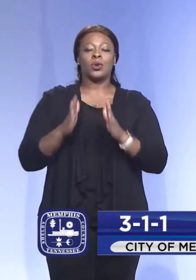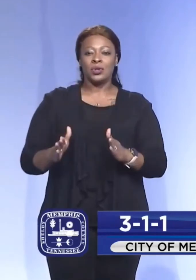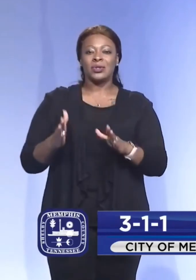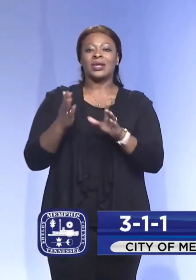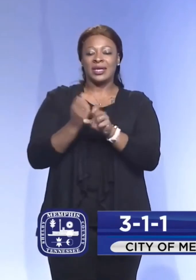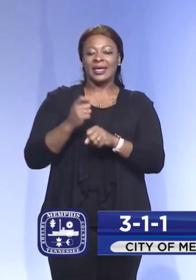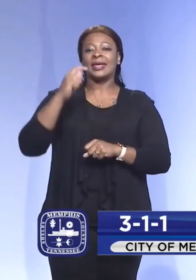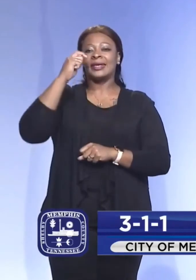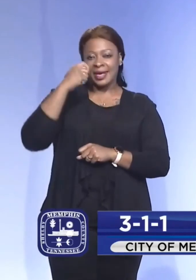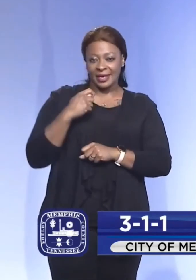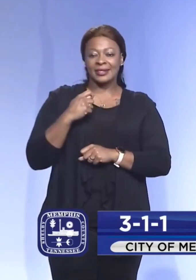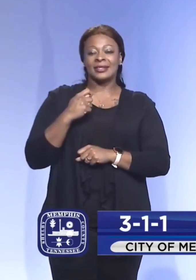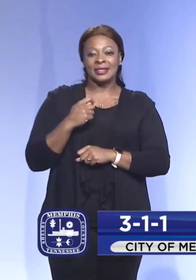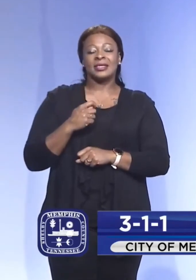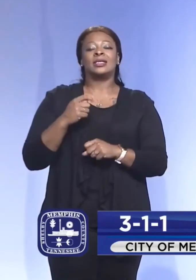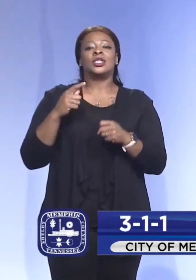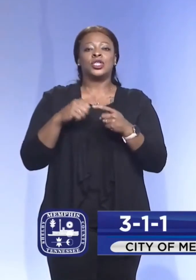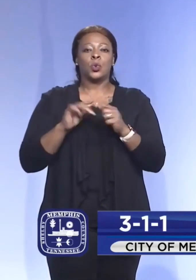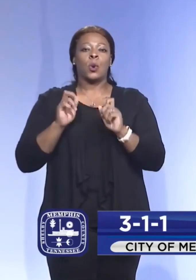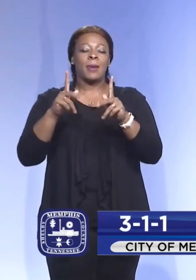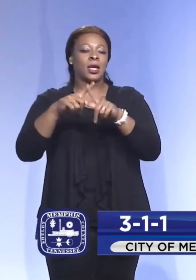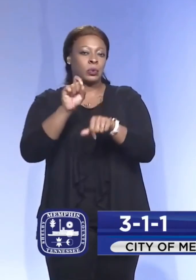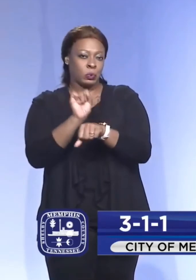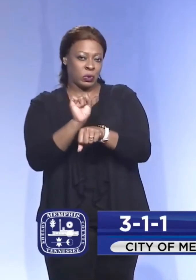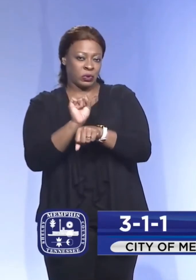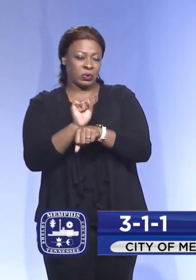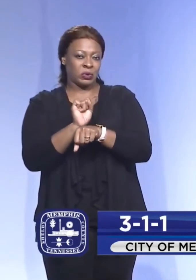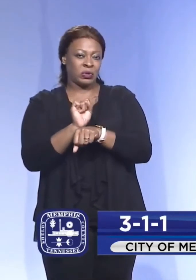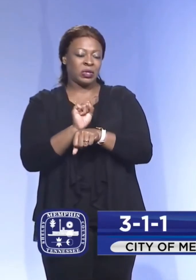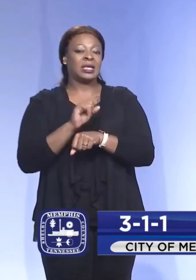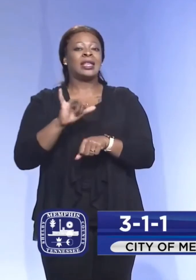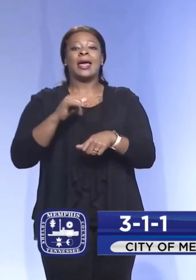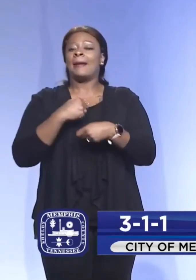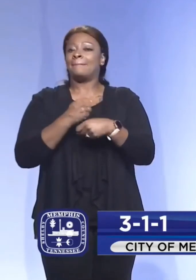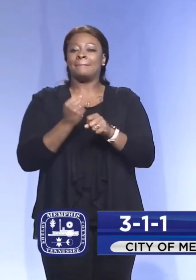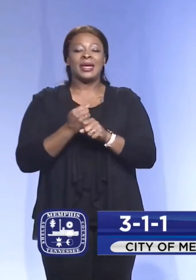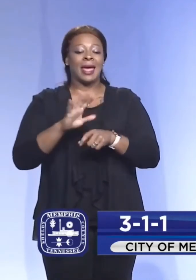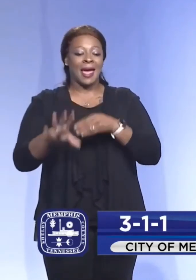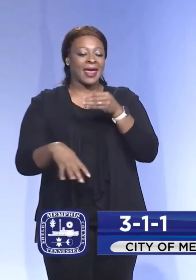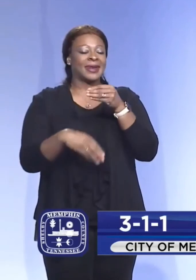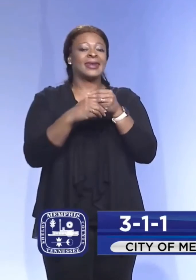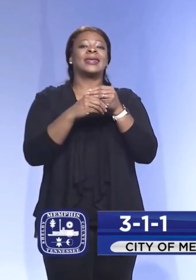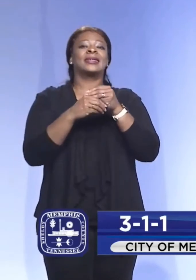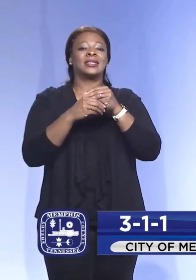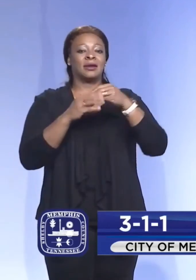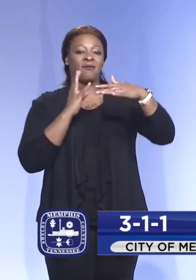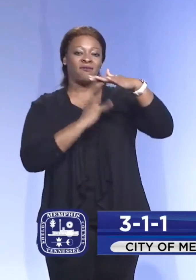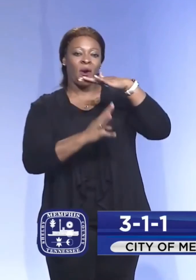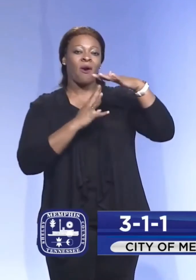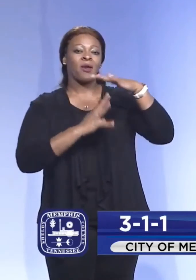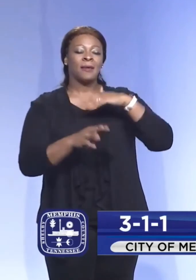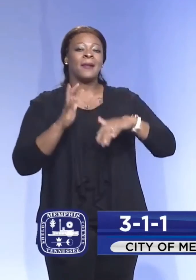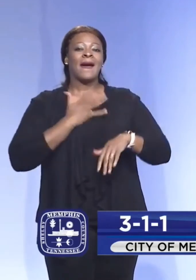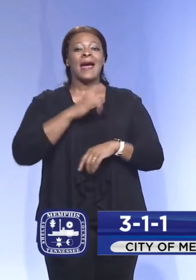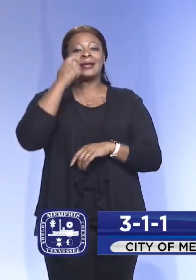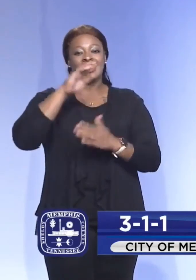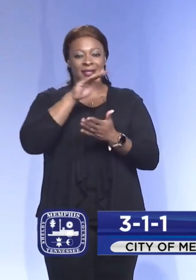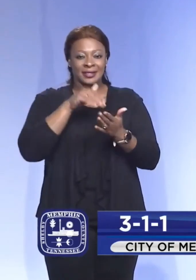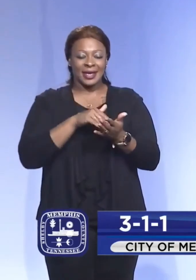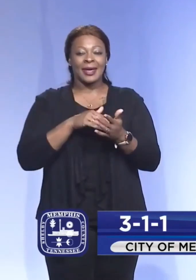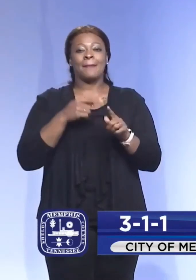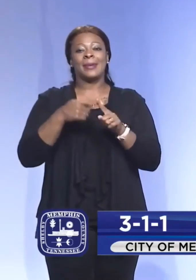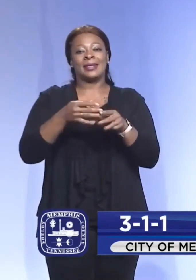get tests in order to return to work. That is creating additional volume into our test sites, and it is also